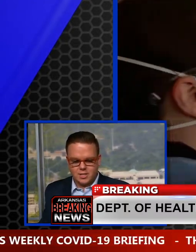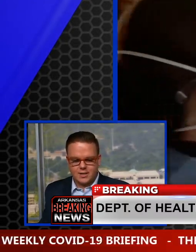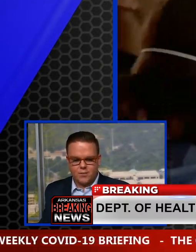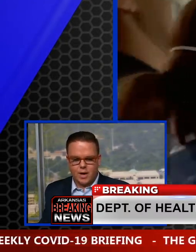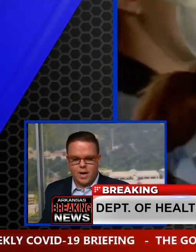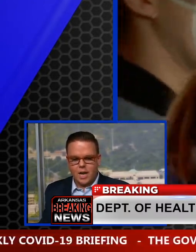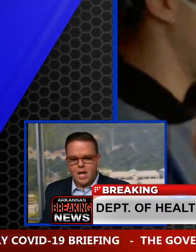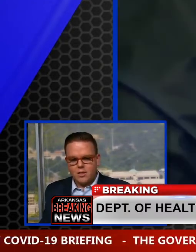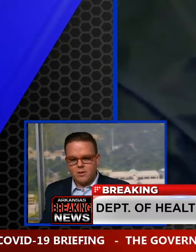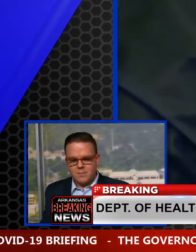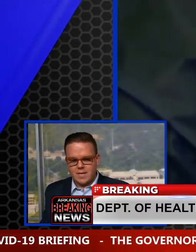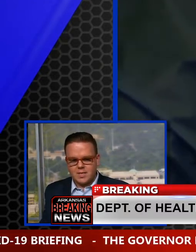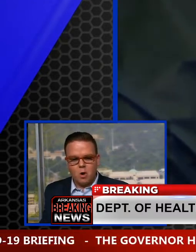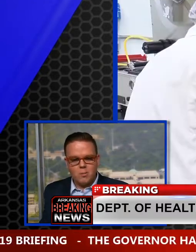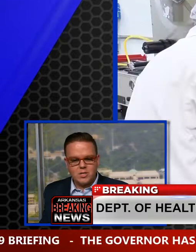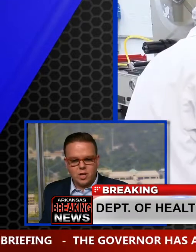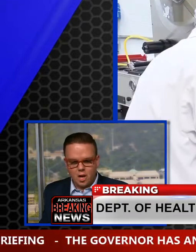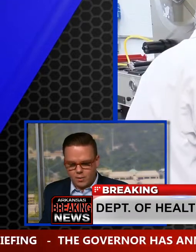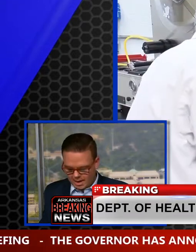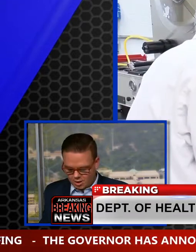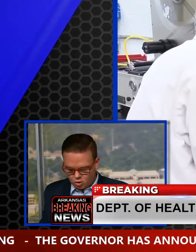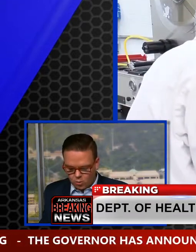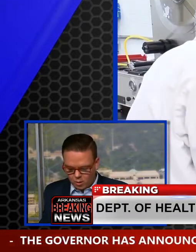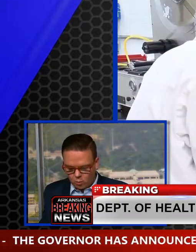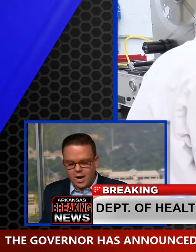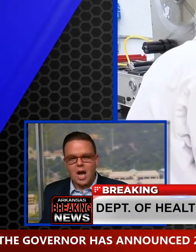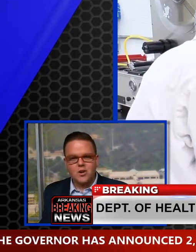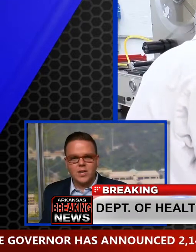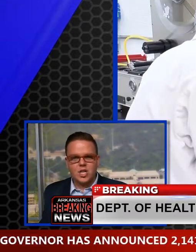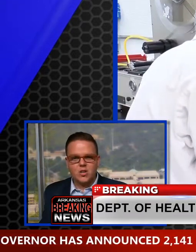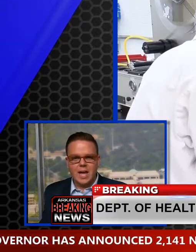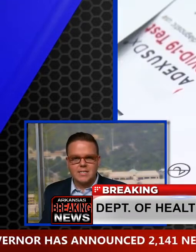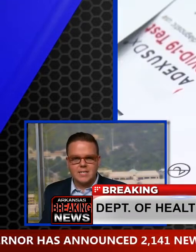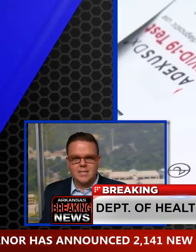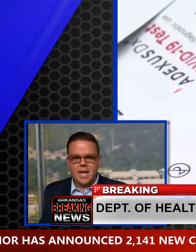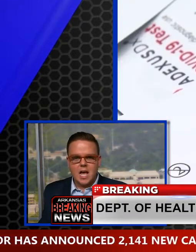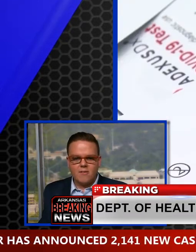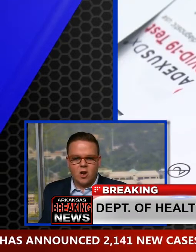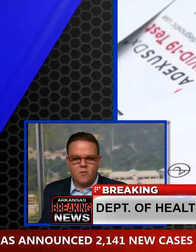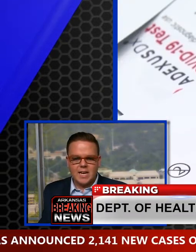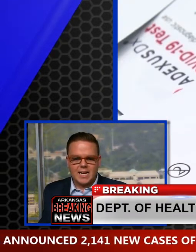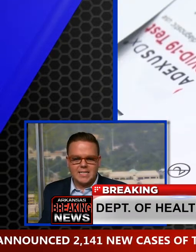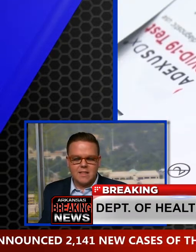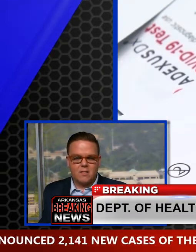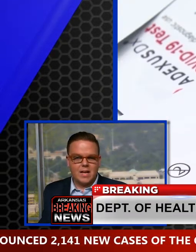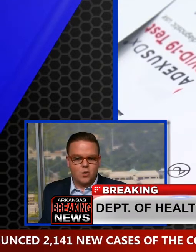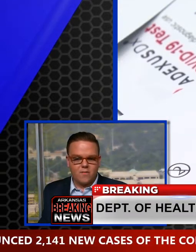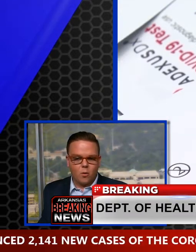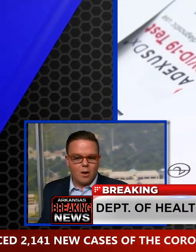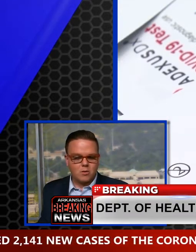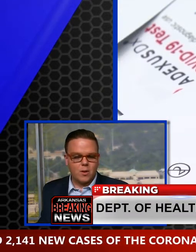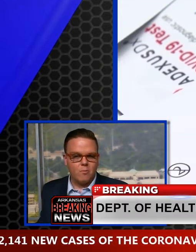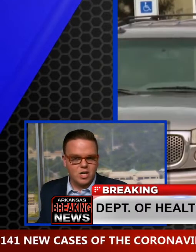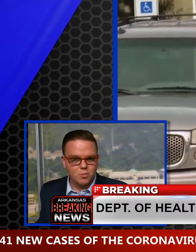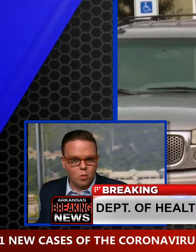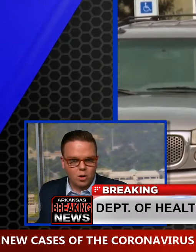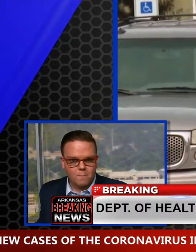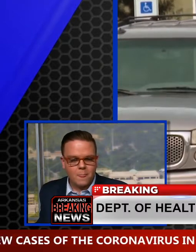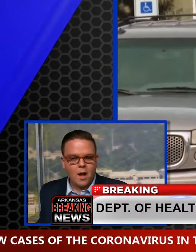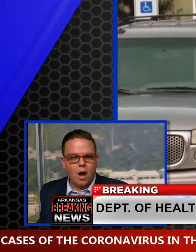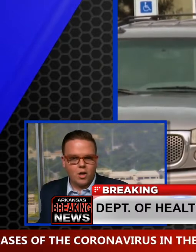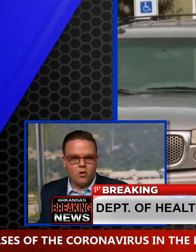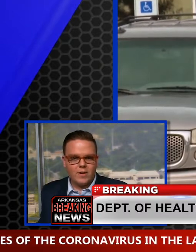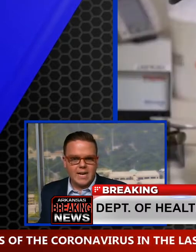Hutchinson just delivering those updates moments ago. Again, 2,100 new cases of COVID-19 in the last 24 hours. We'll have much